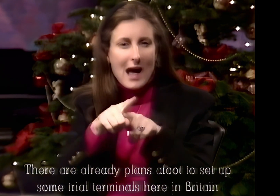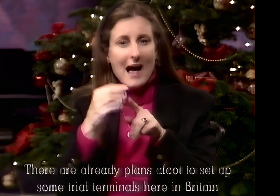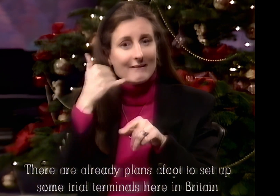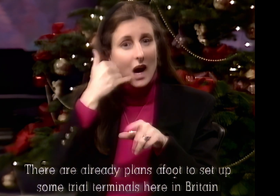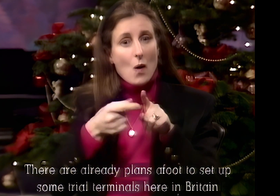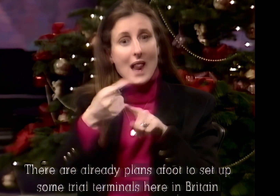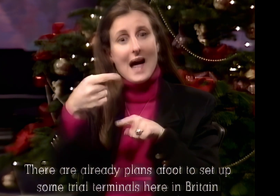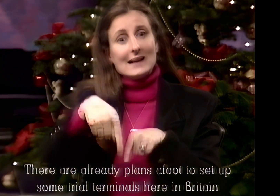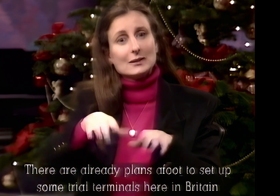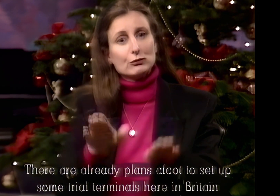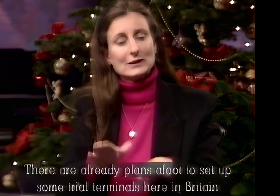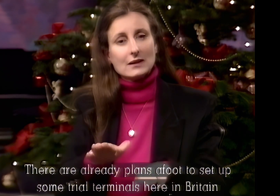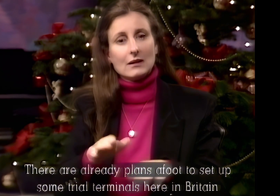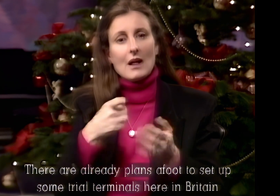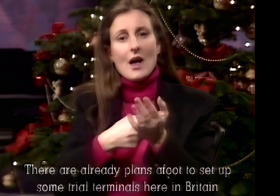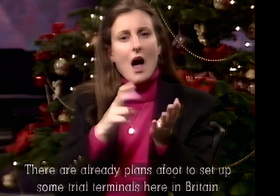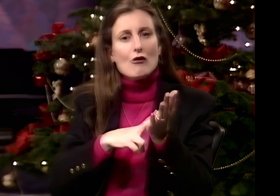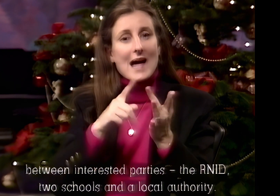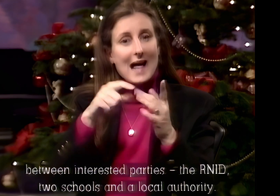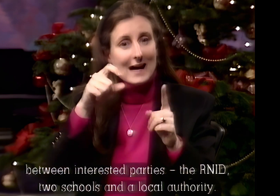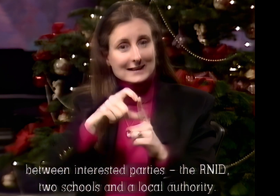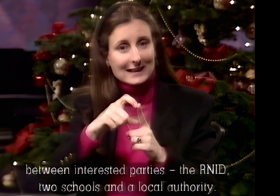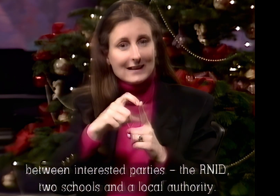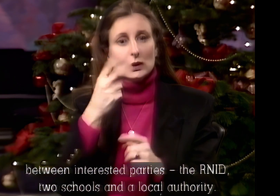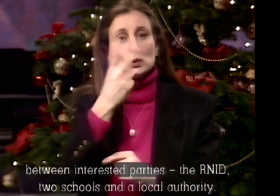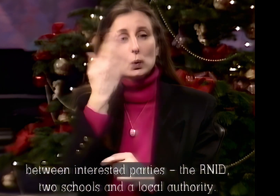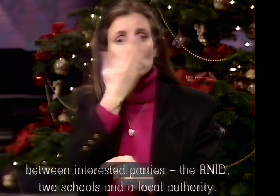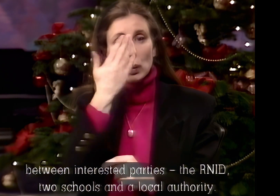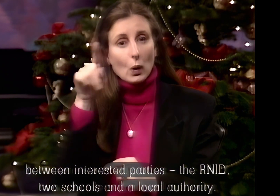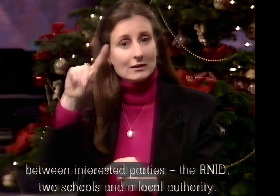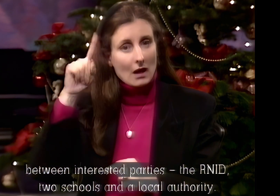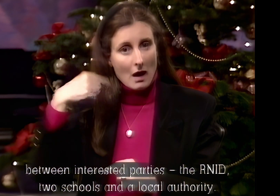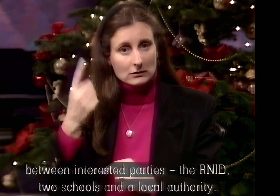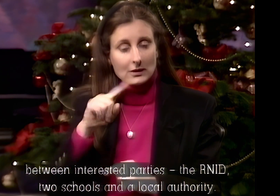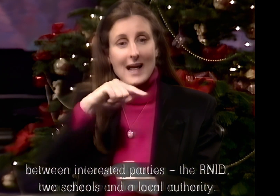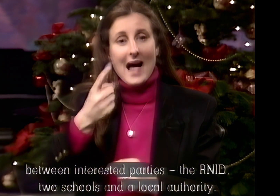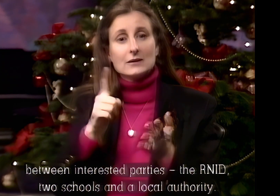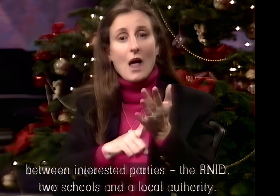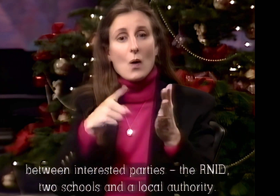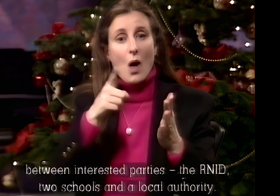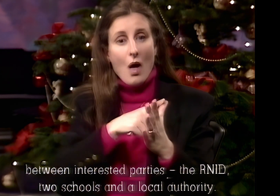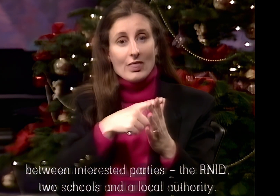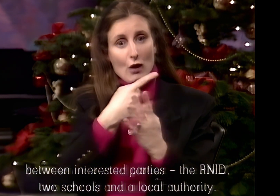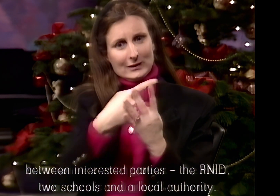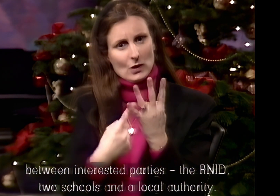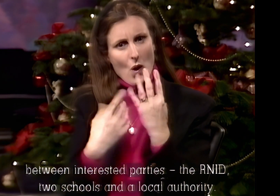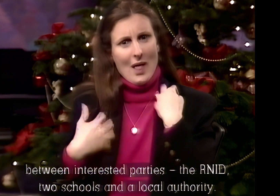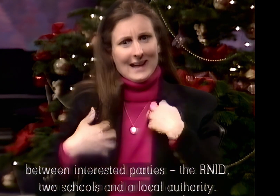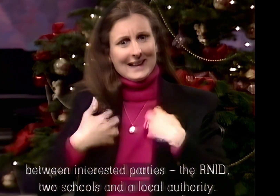some trial terminals here in Britain between interested parties, the RNID, 2 schools in the London area